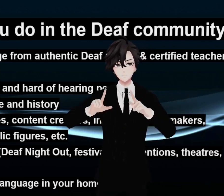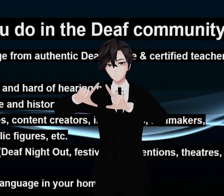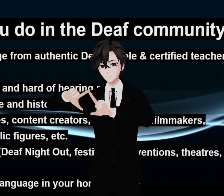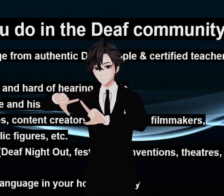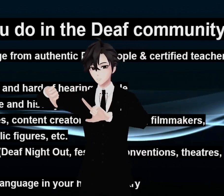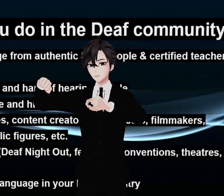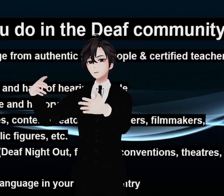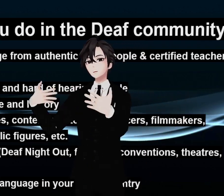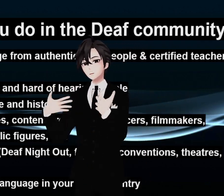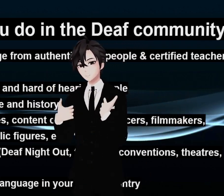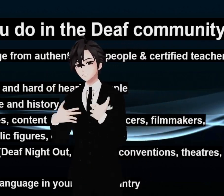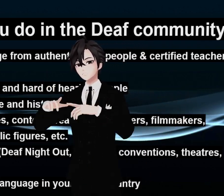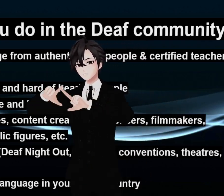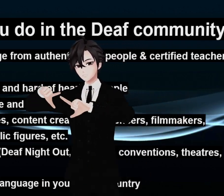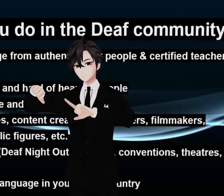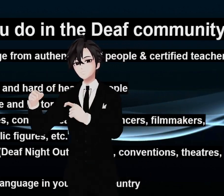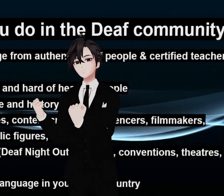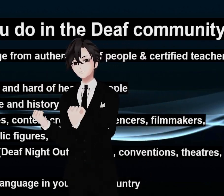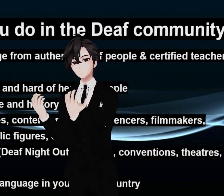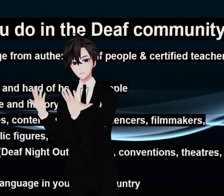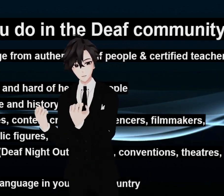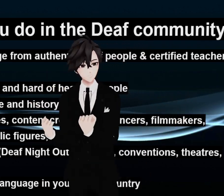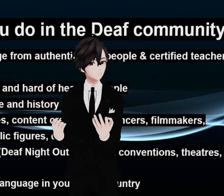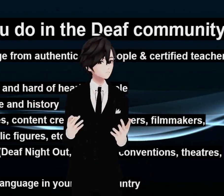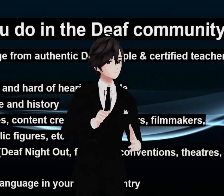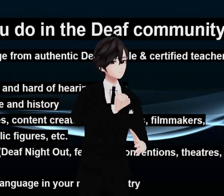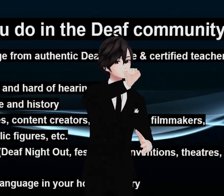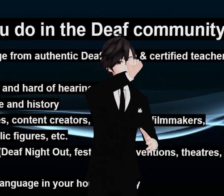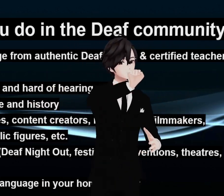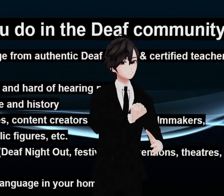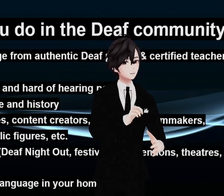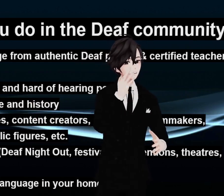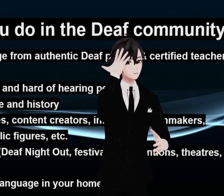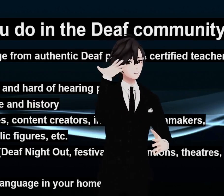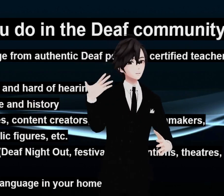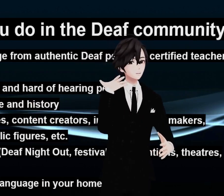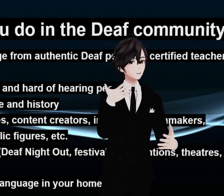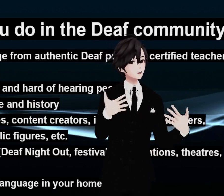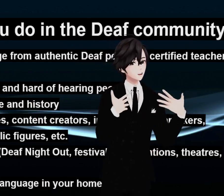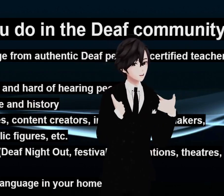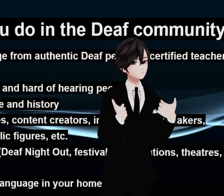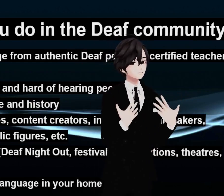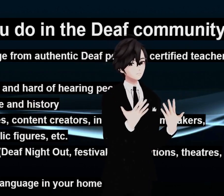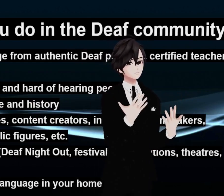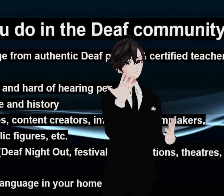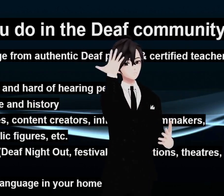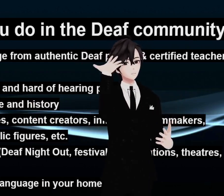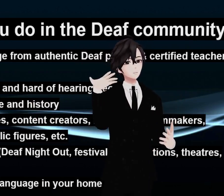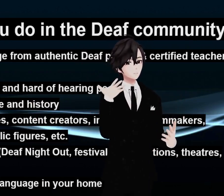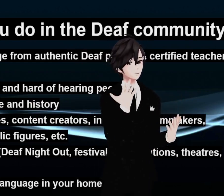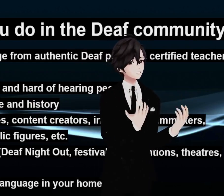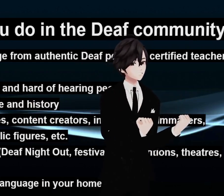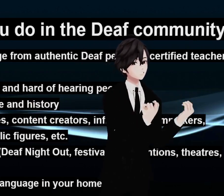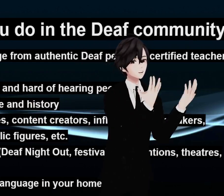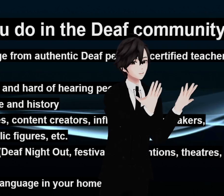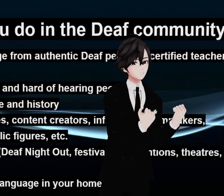Language. Japan has Japanese Sign Language. South Korea has Korean Sign